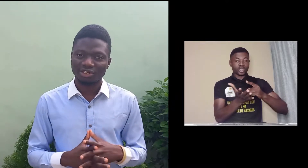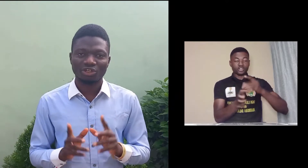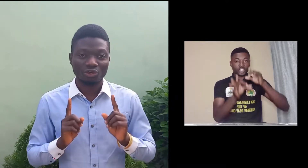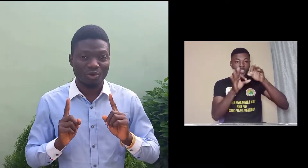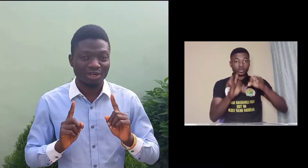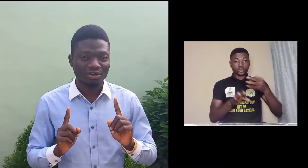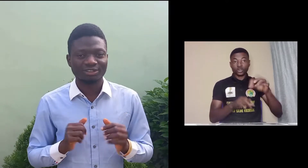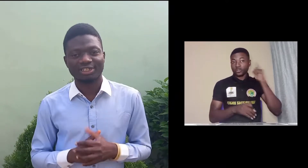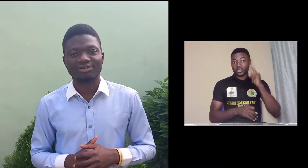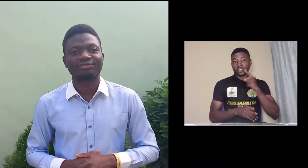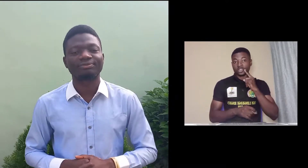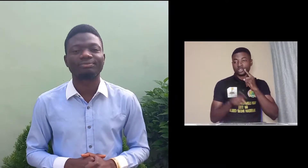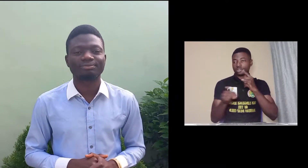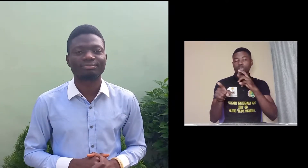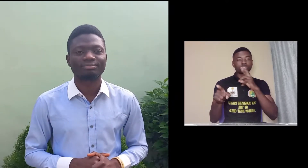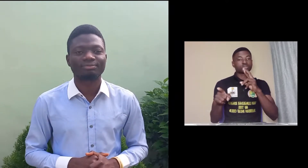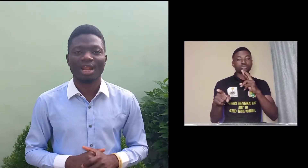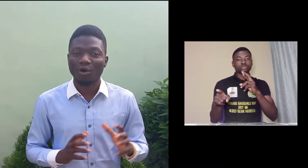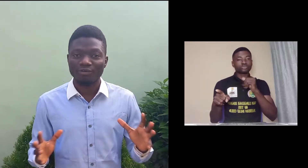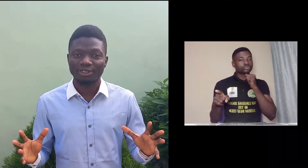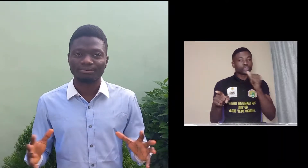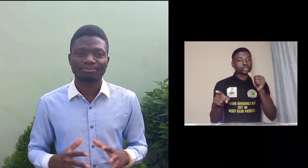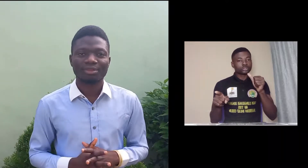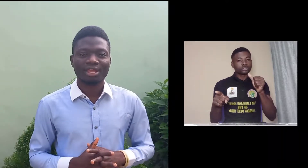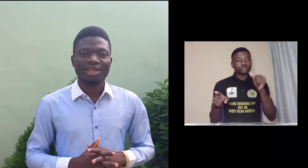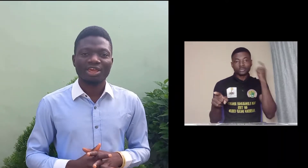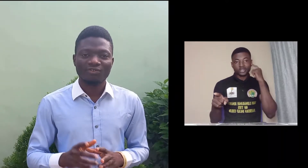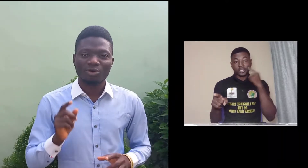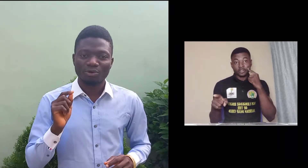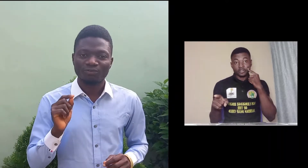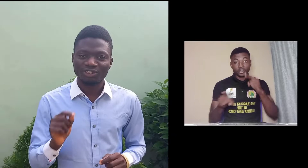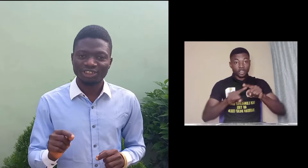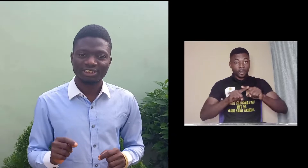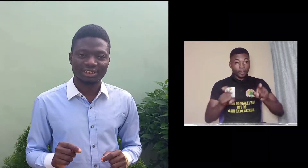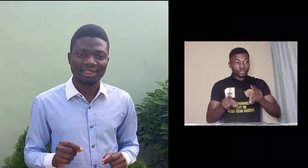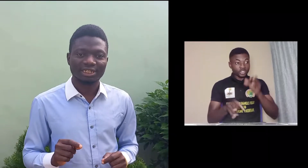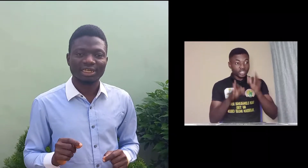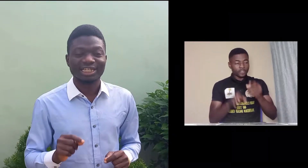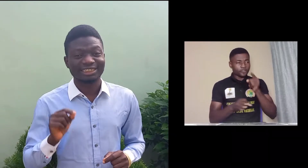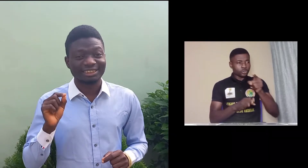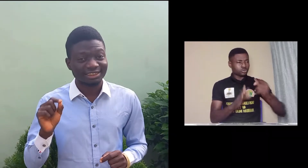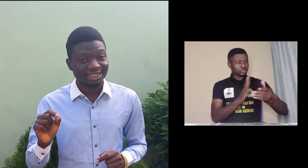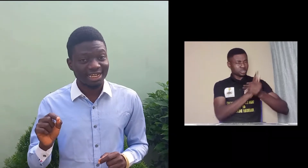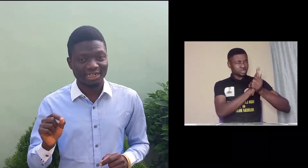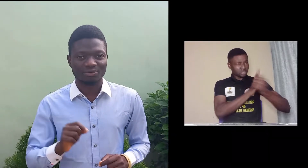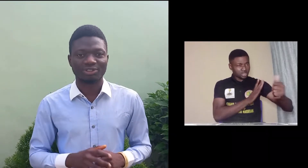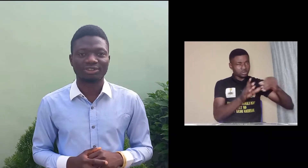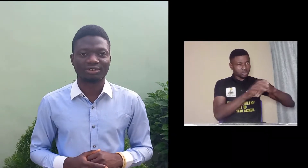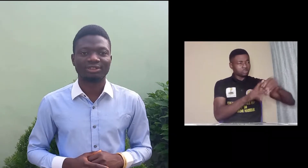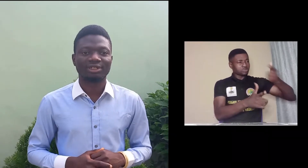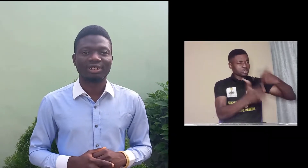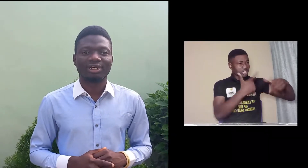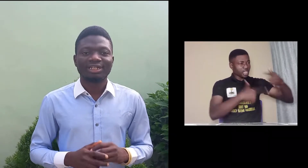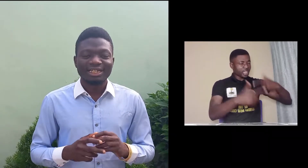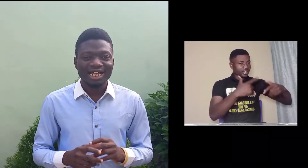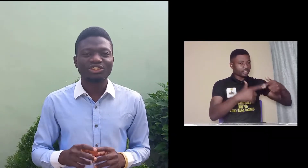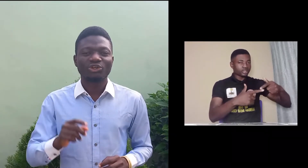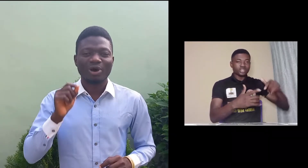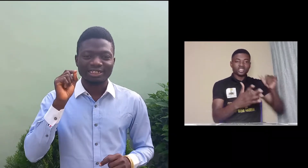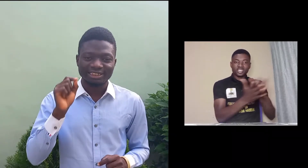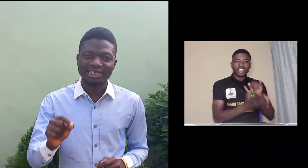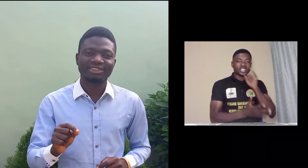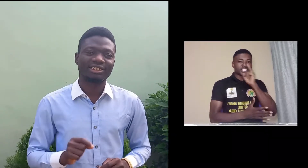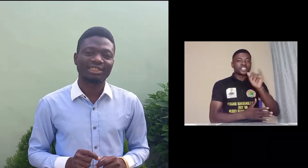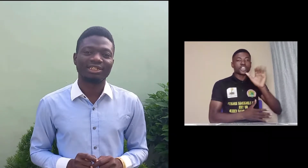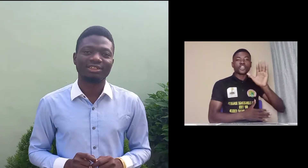deafness, you are not deaf. However, if your proficiency is in sign language, then that's